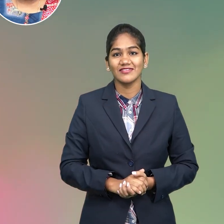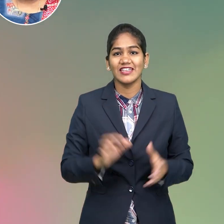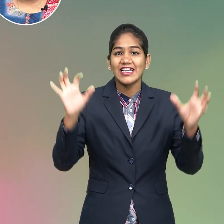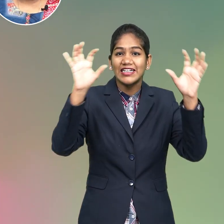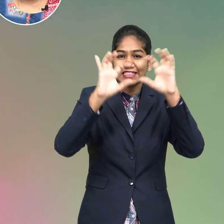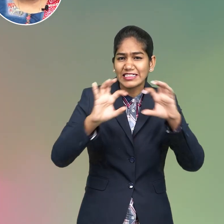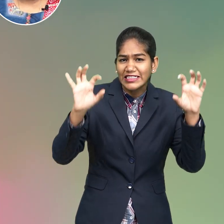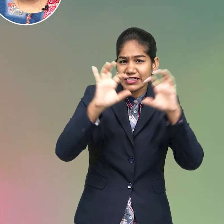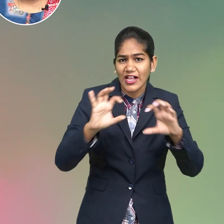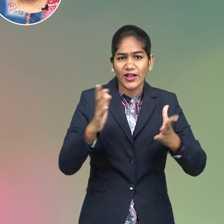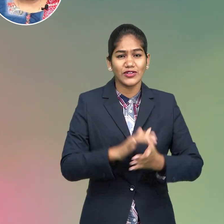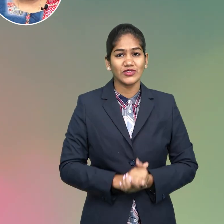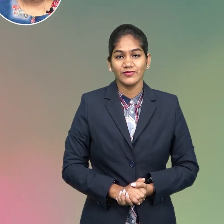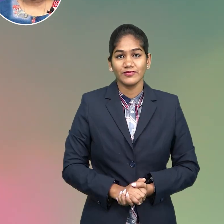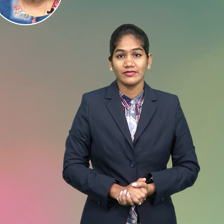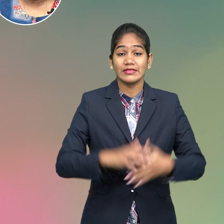clouds,